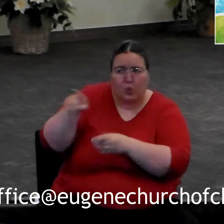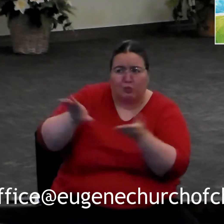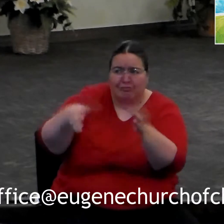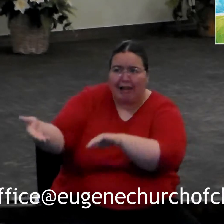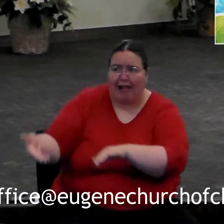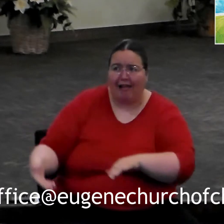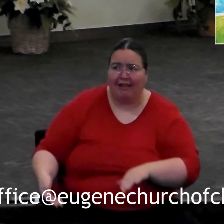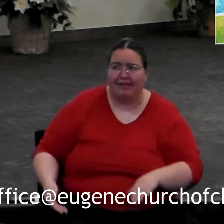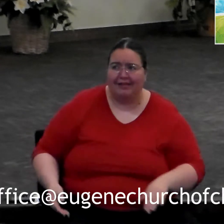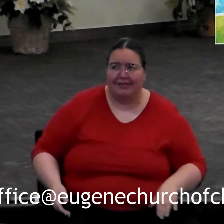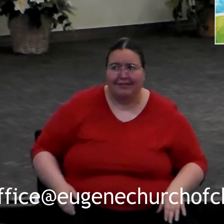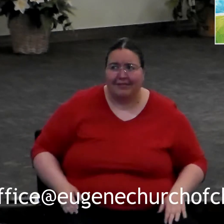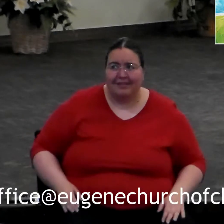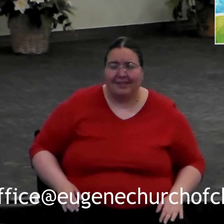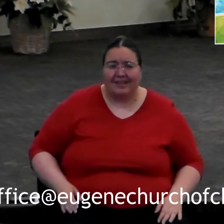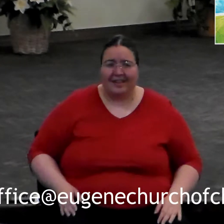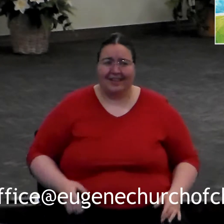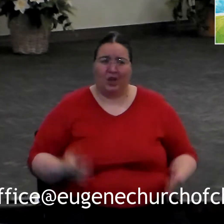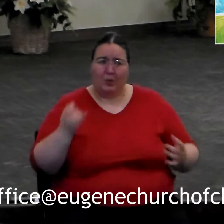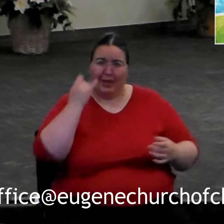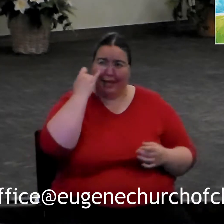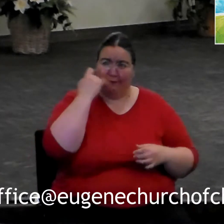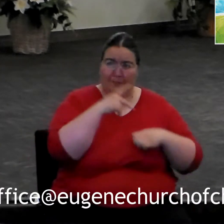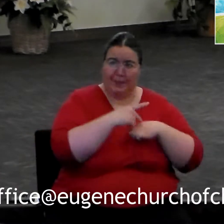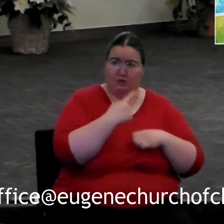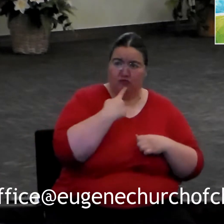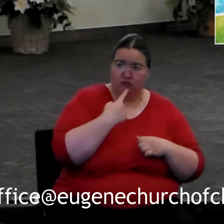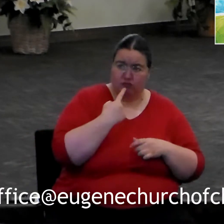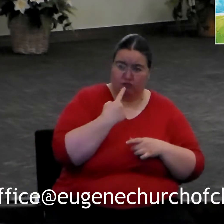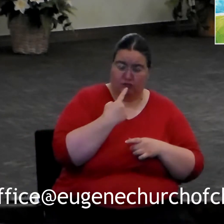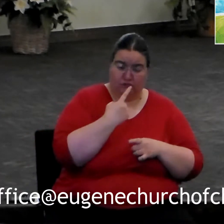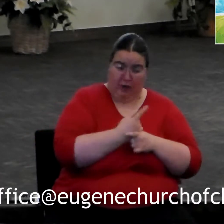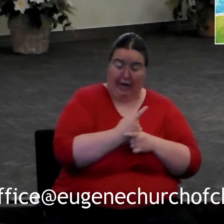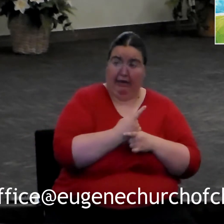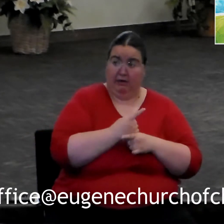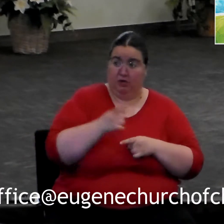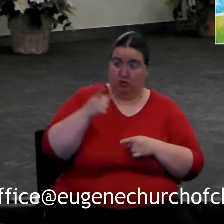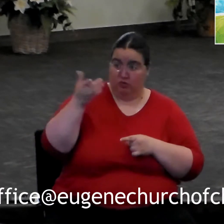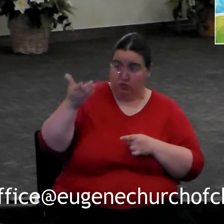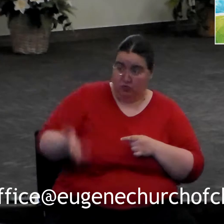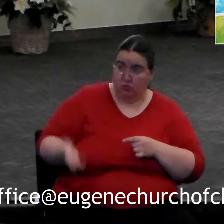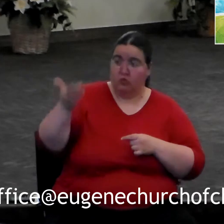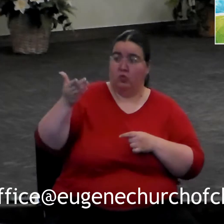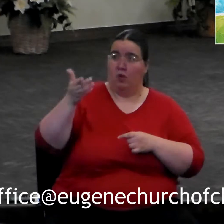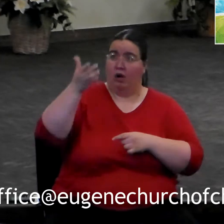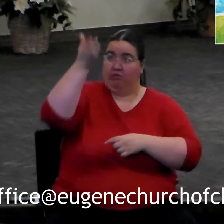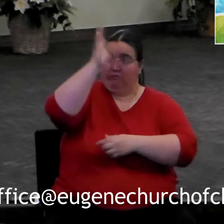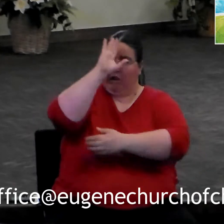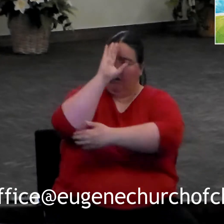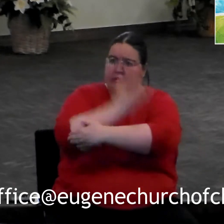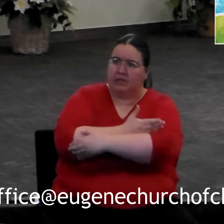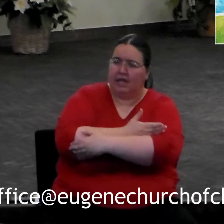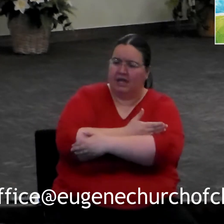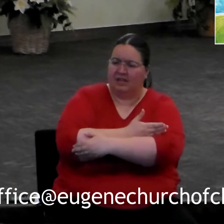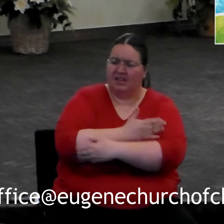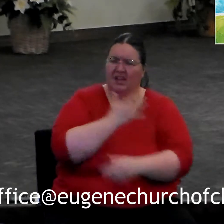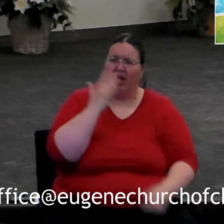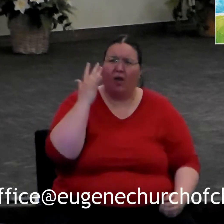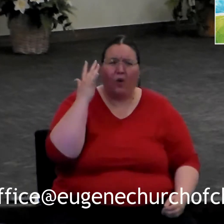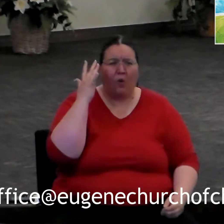back and you are the Messiah, you are the Son of God, then why would these chief priests and the teachers of the law and